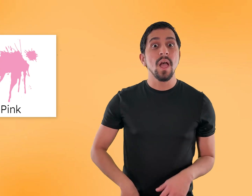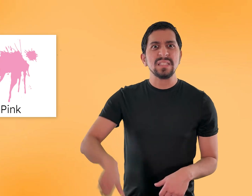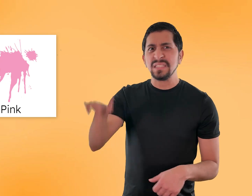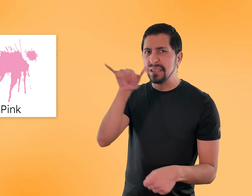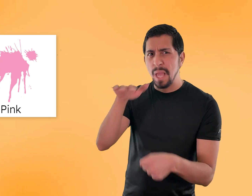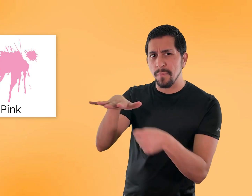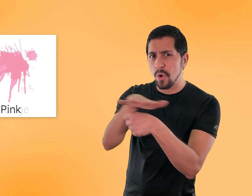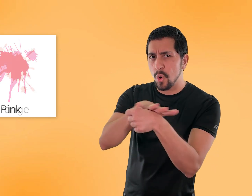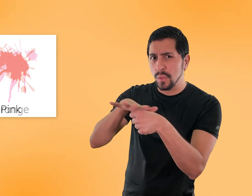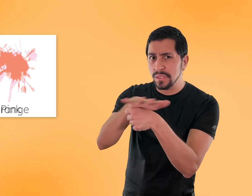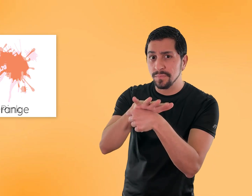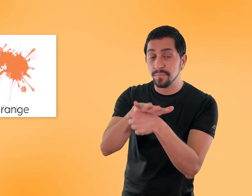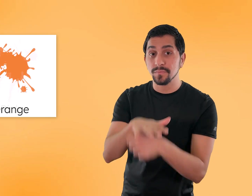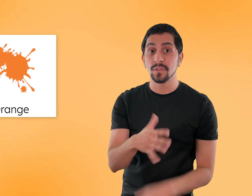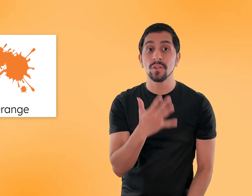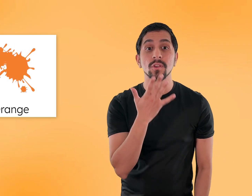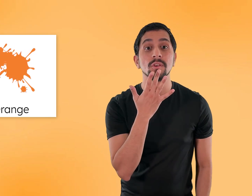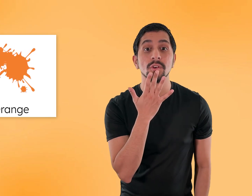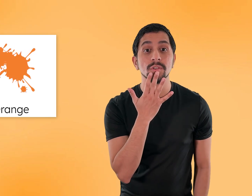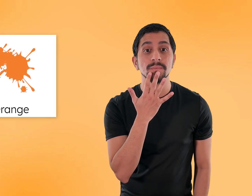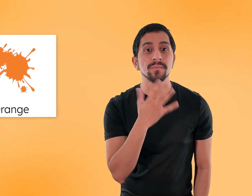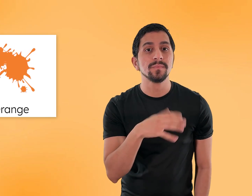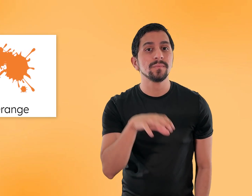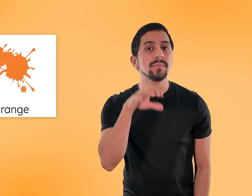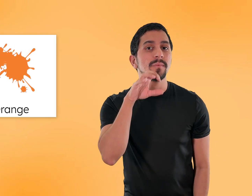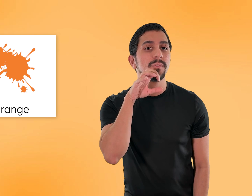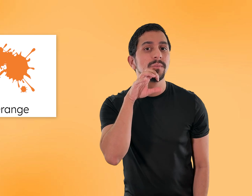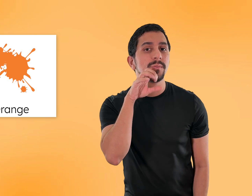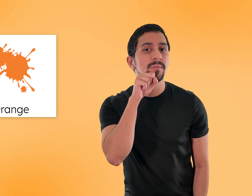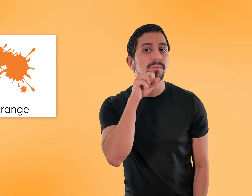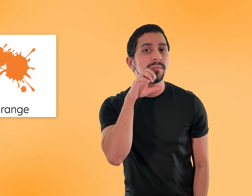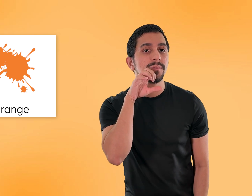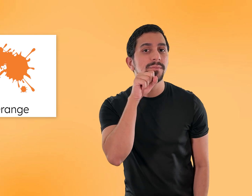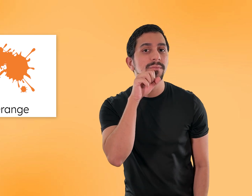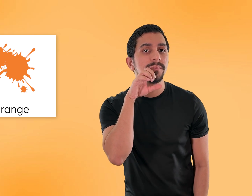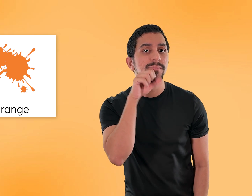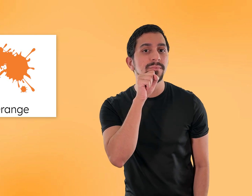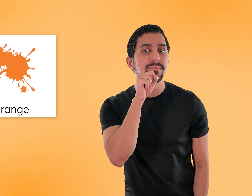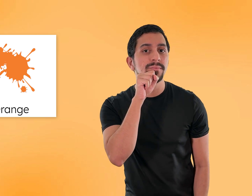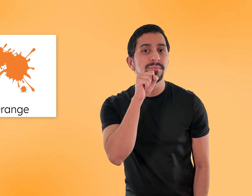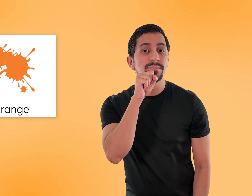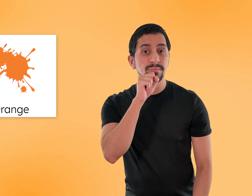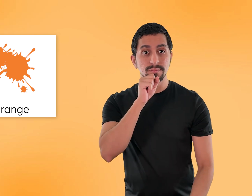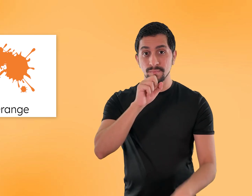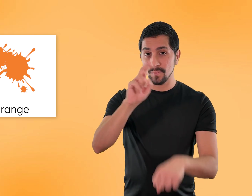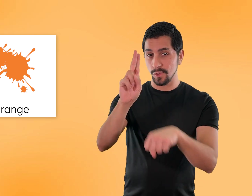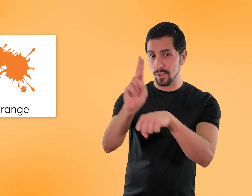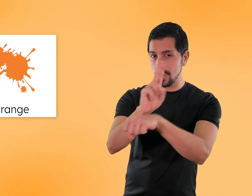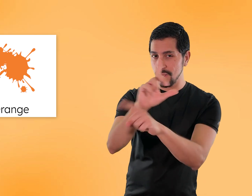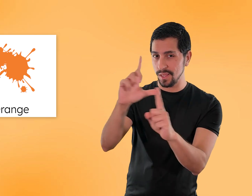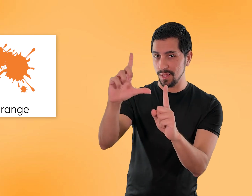In the same location, the color orange is signed right at the